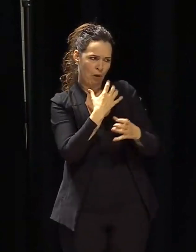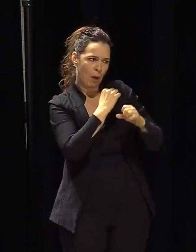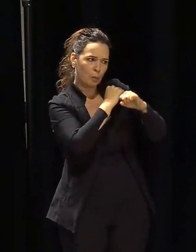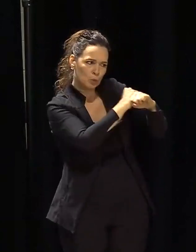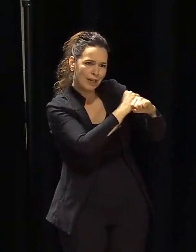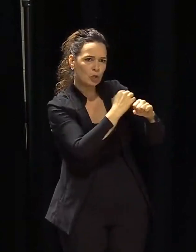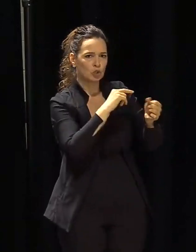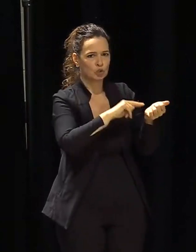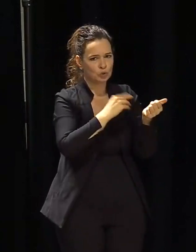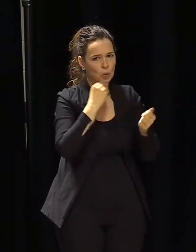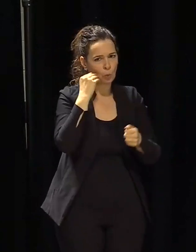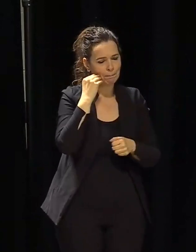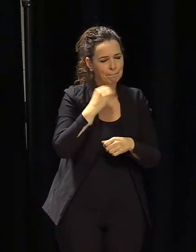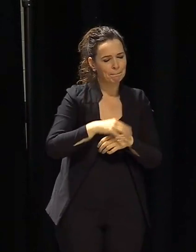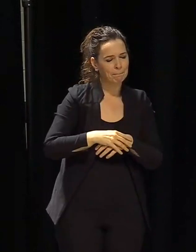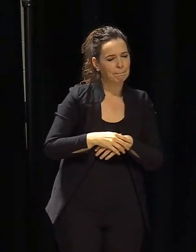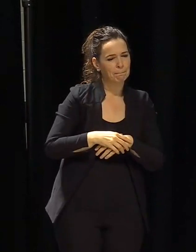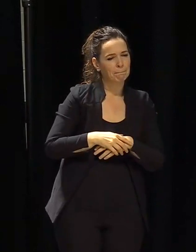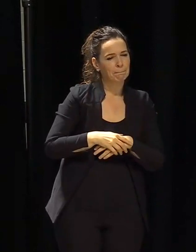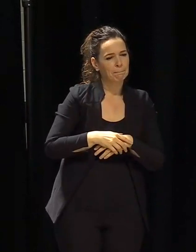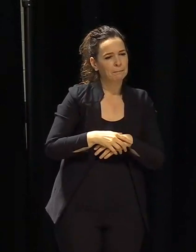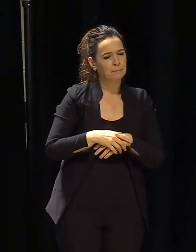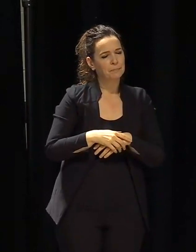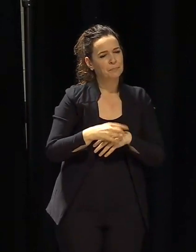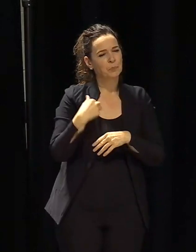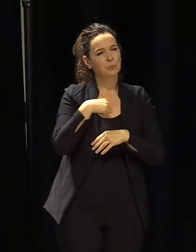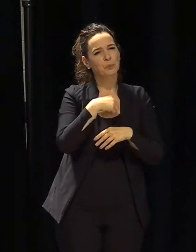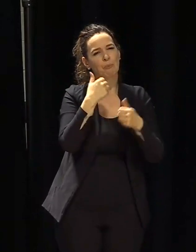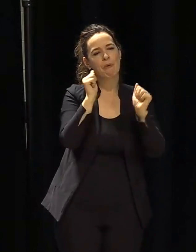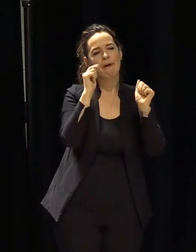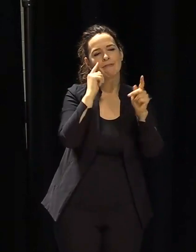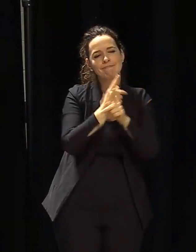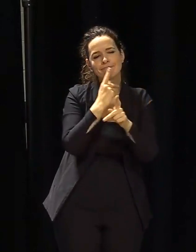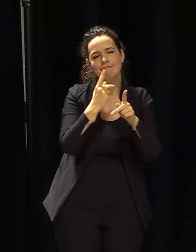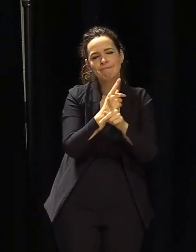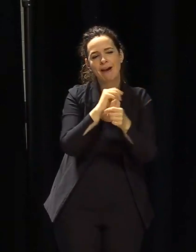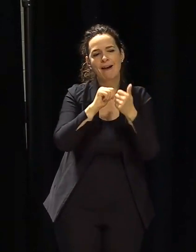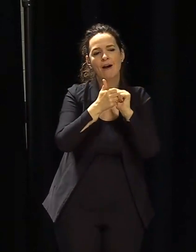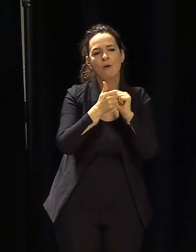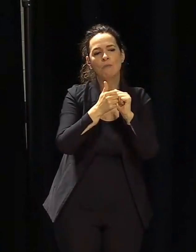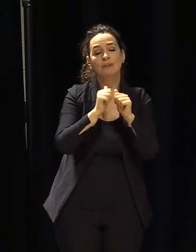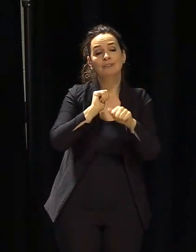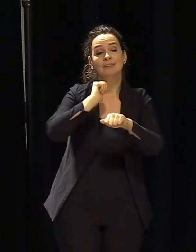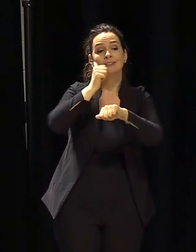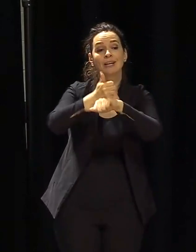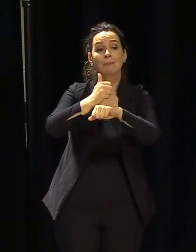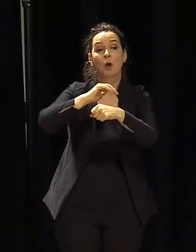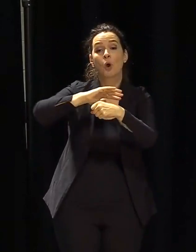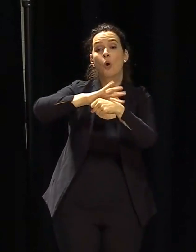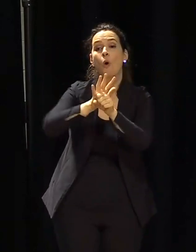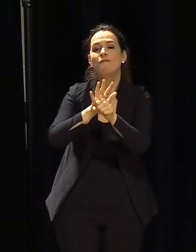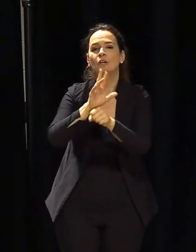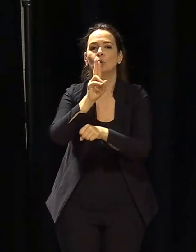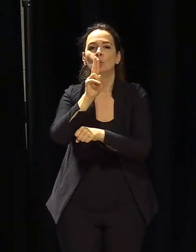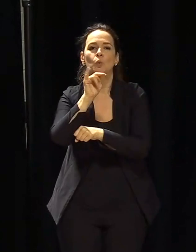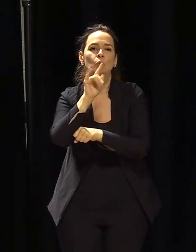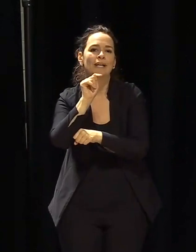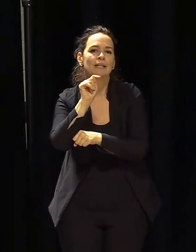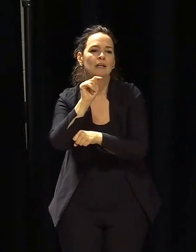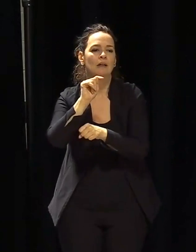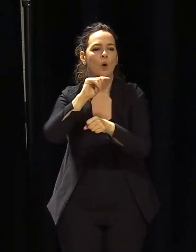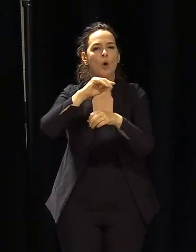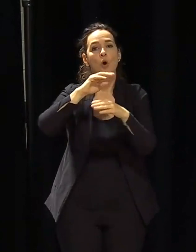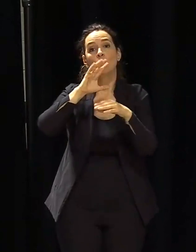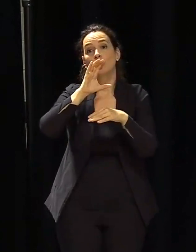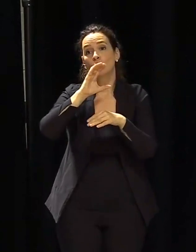we're looking at strictly COVID unit facility. Is there a way we can put together staffing from multiple